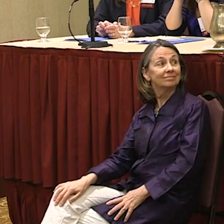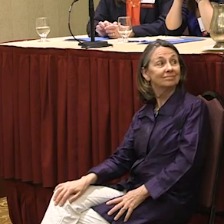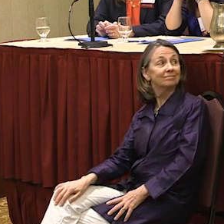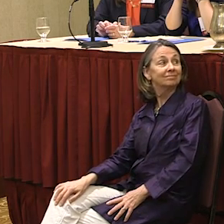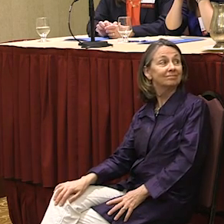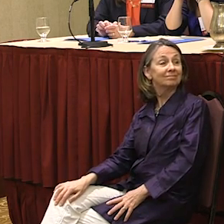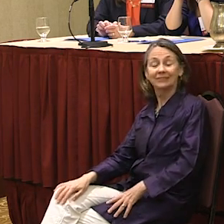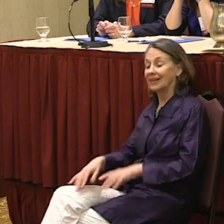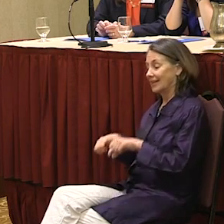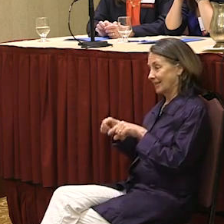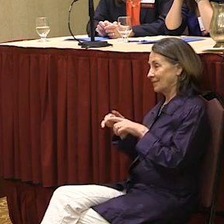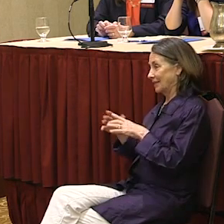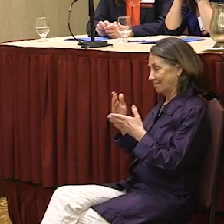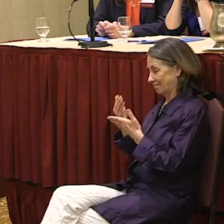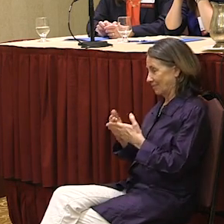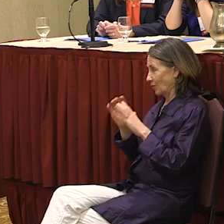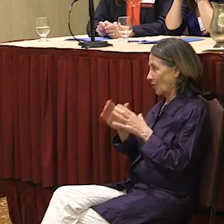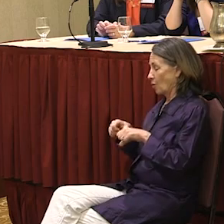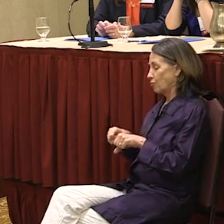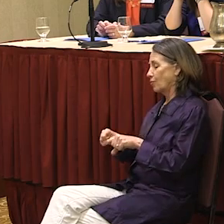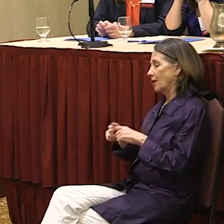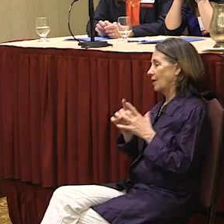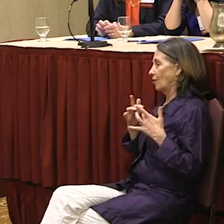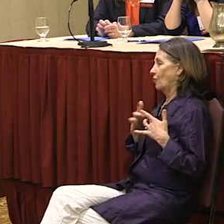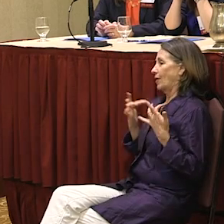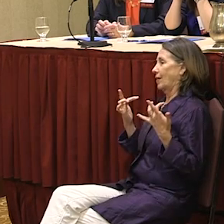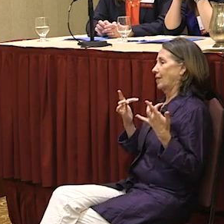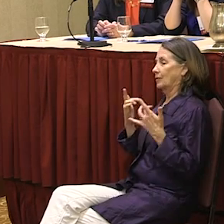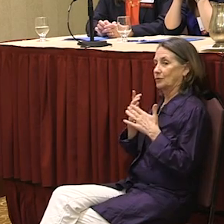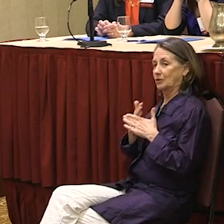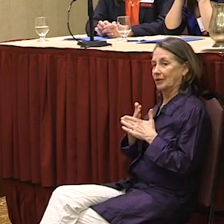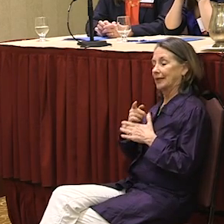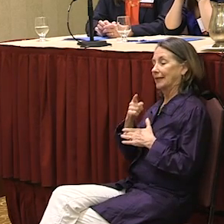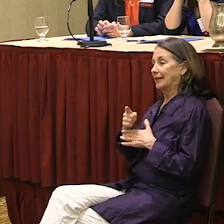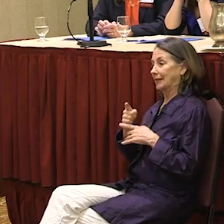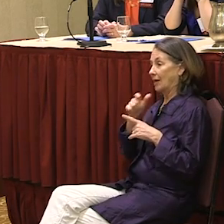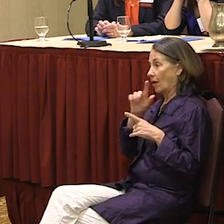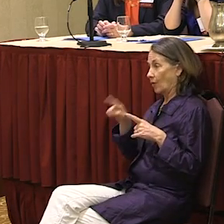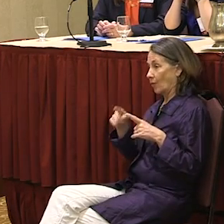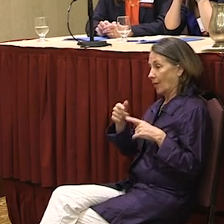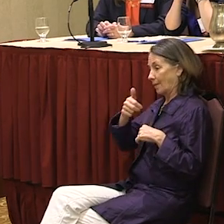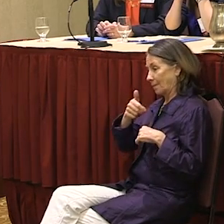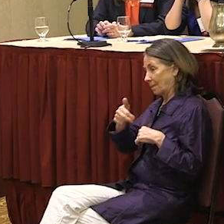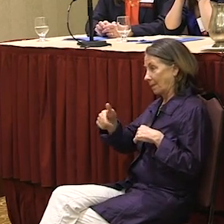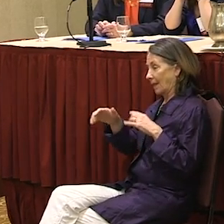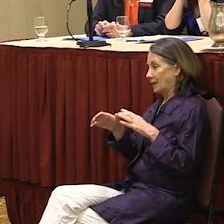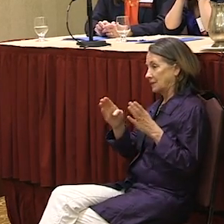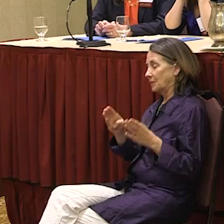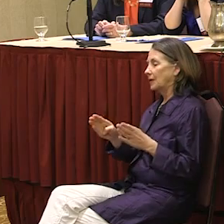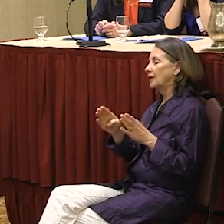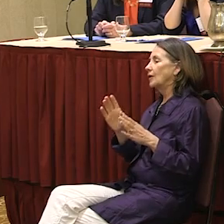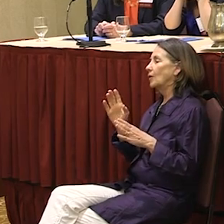his electric scooter, of course, and he was so happy to share that he not only completed his action plan,